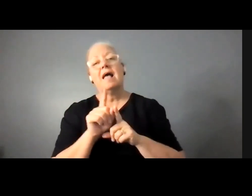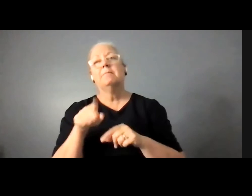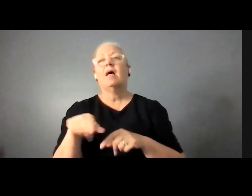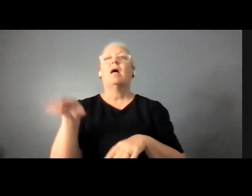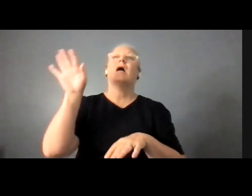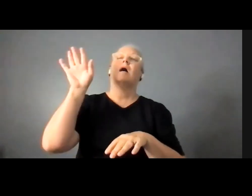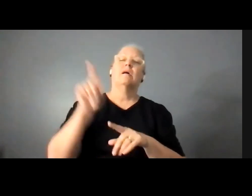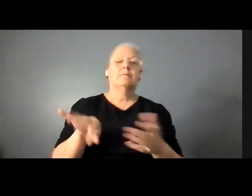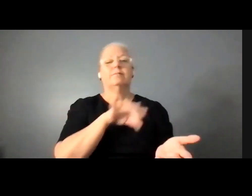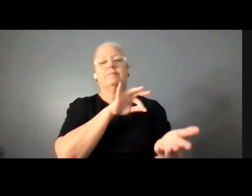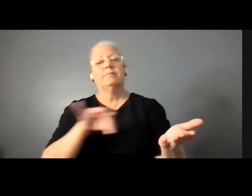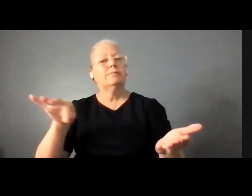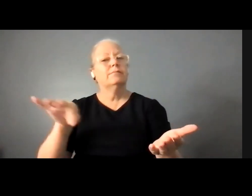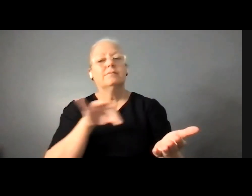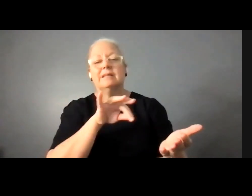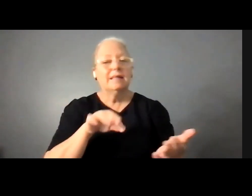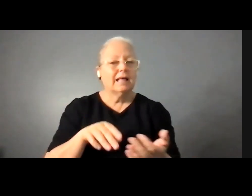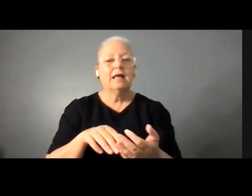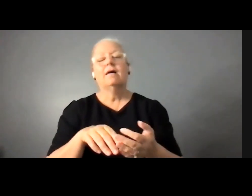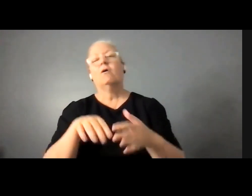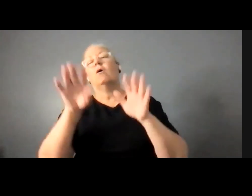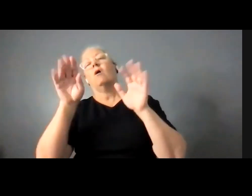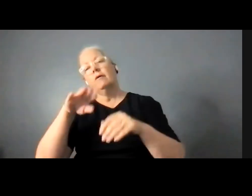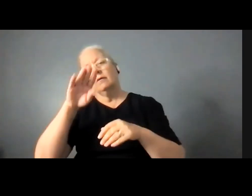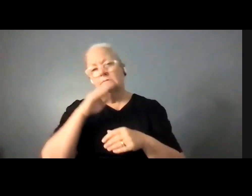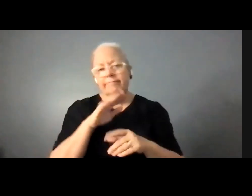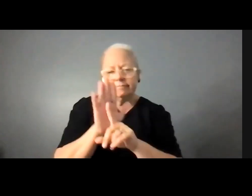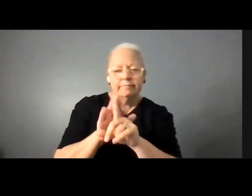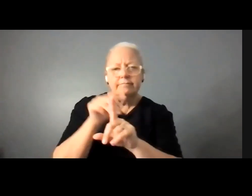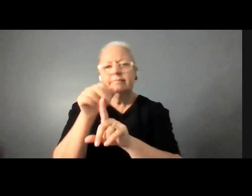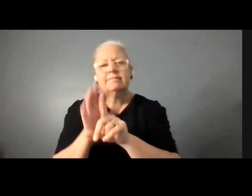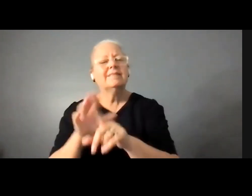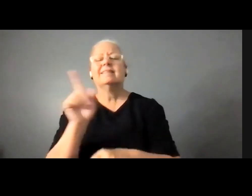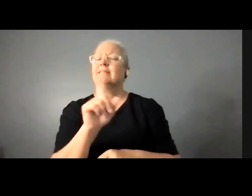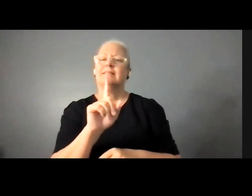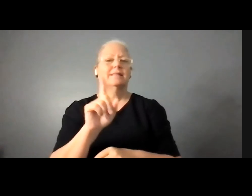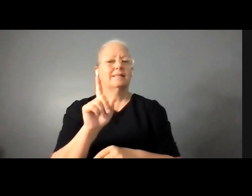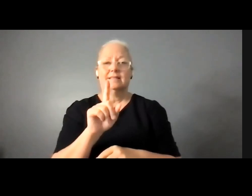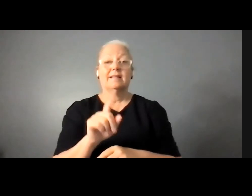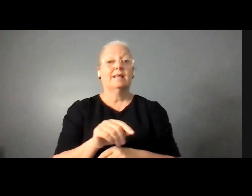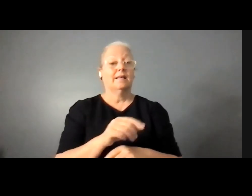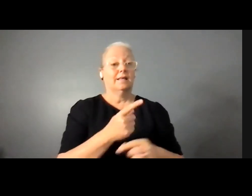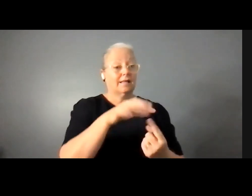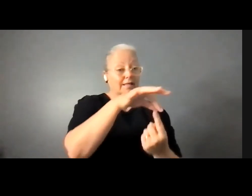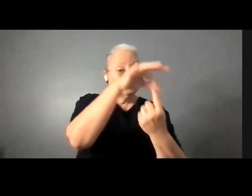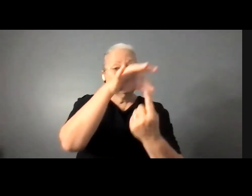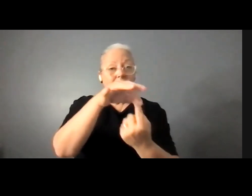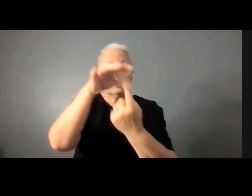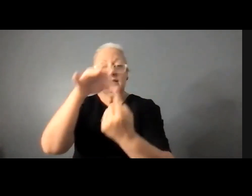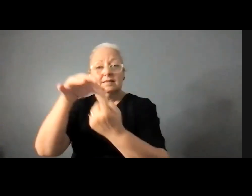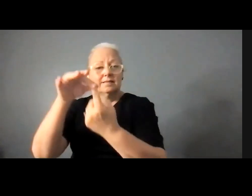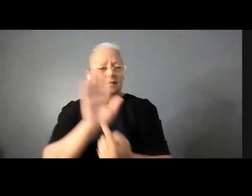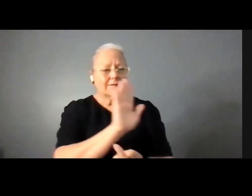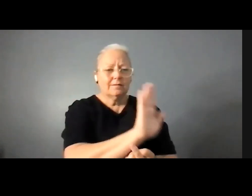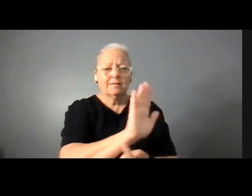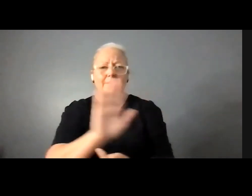labeling people, because each young person is unique. Everyone is able. What's not